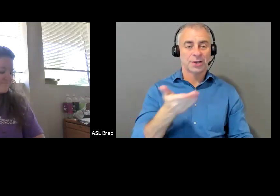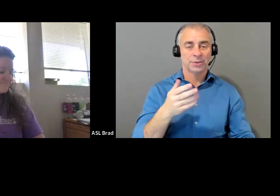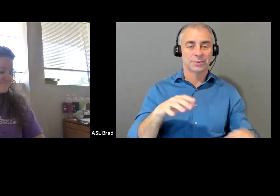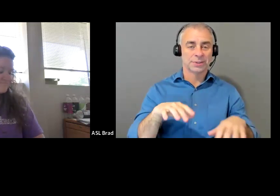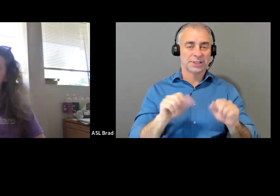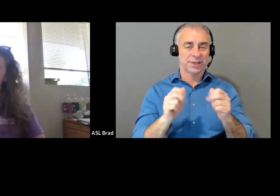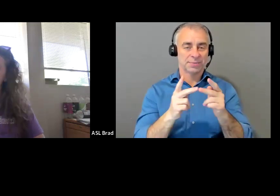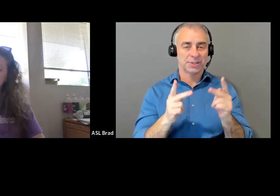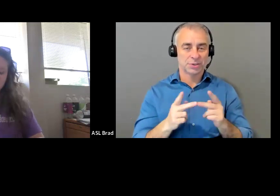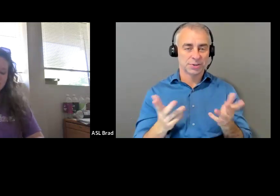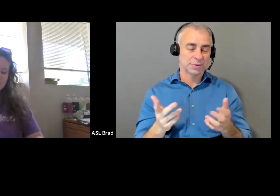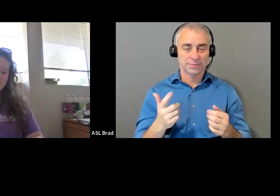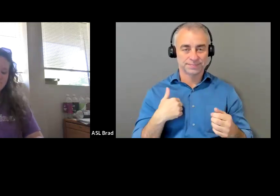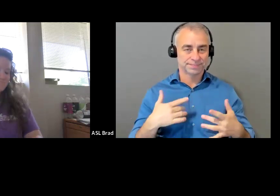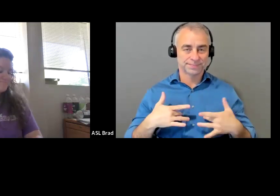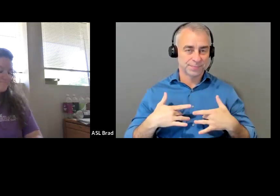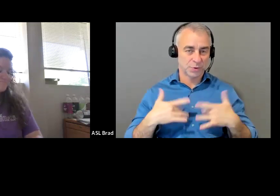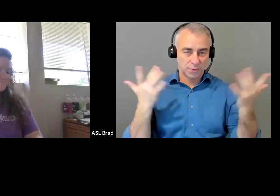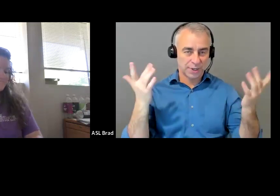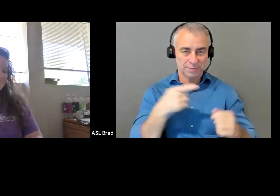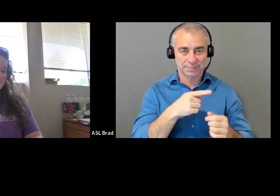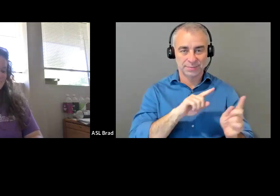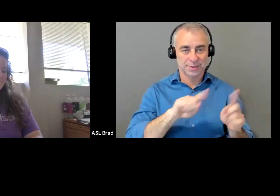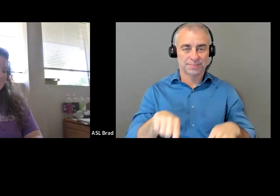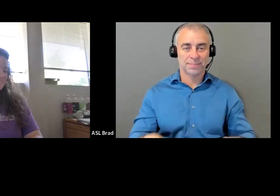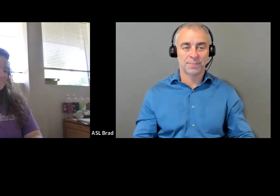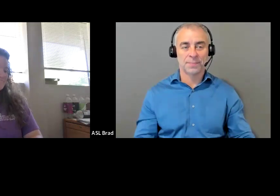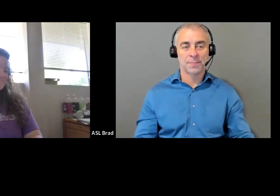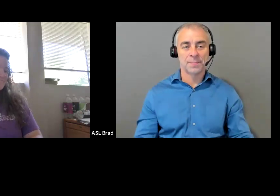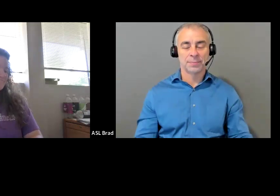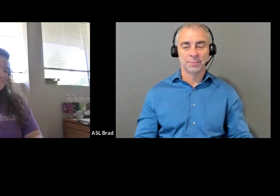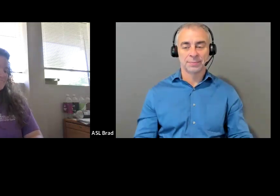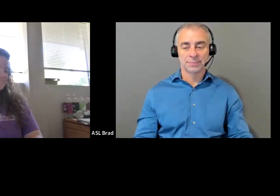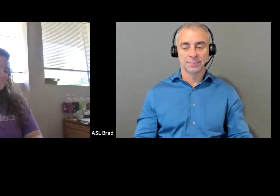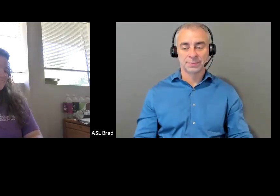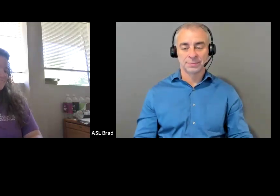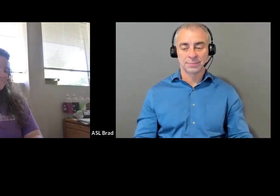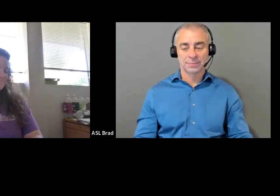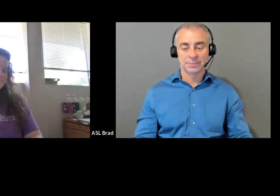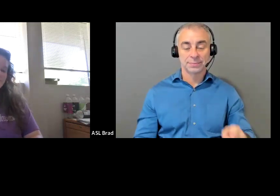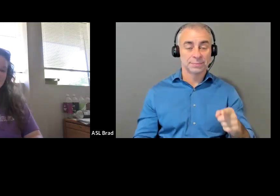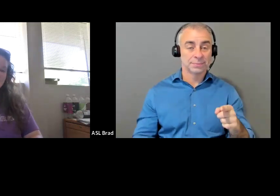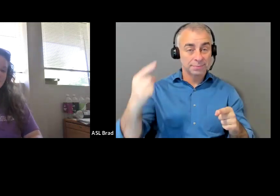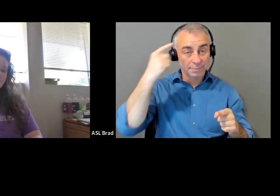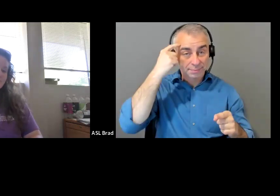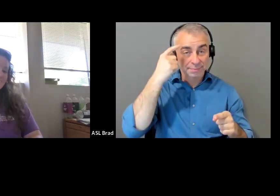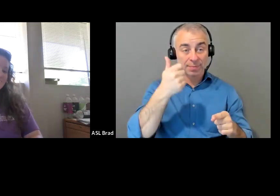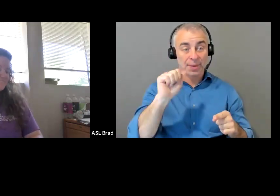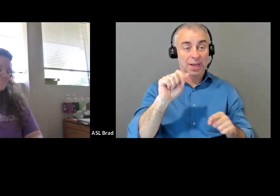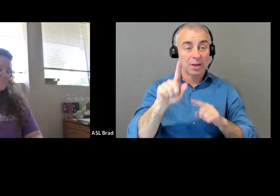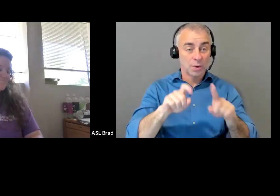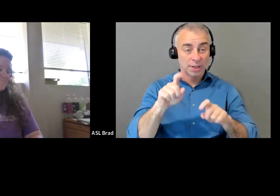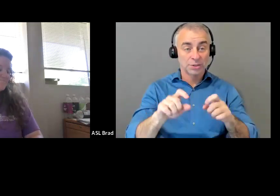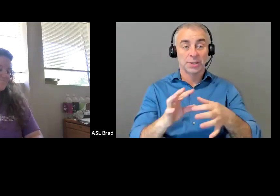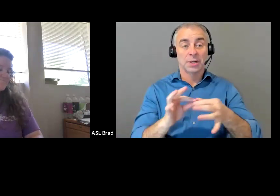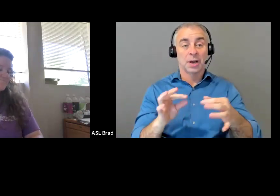and we're thrilled to have him on board. So if anyone thinks of any questions or comments you